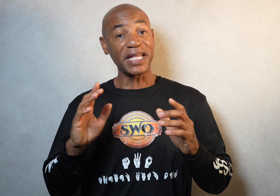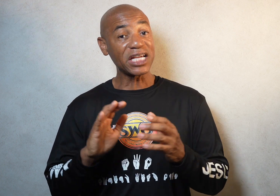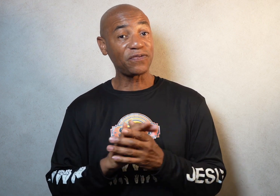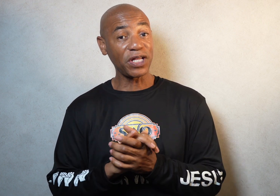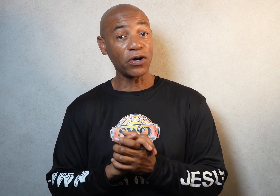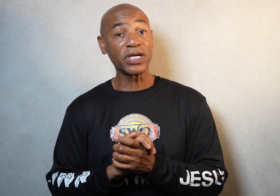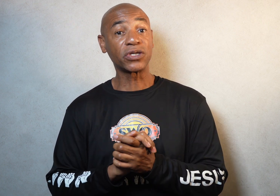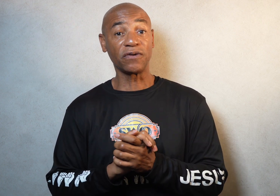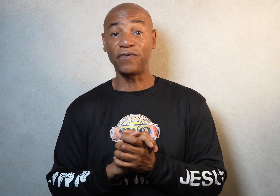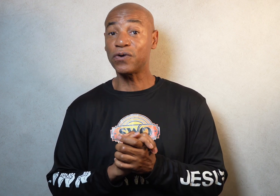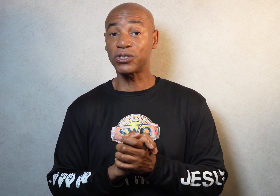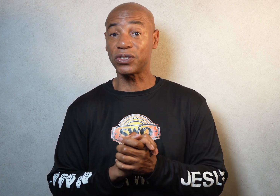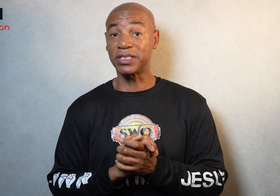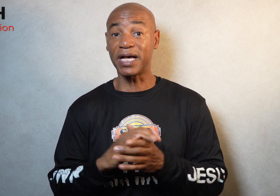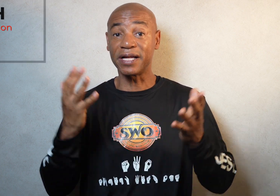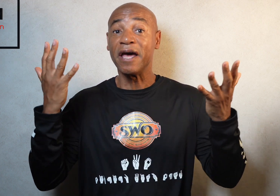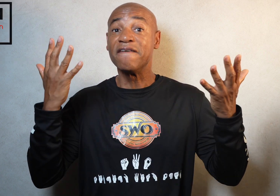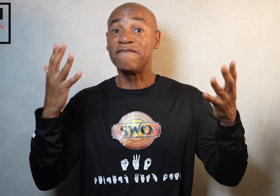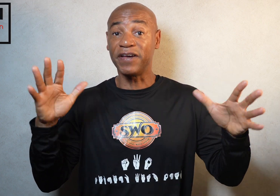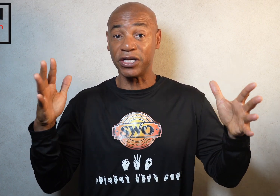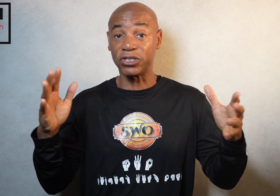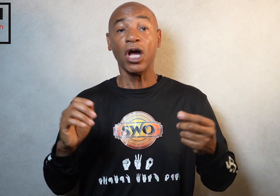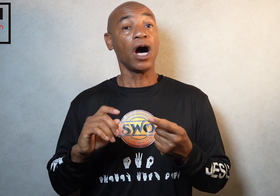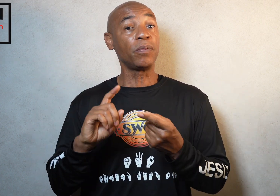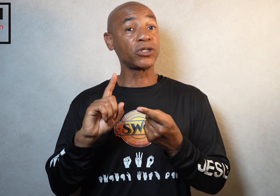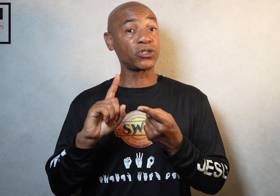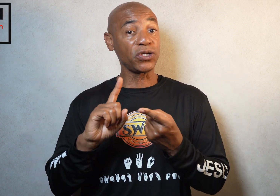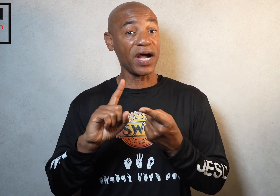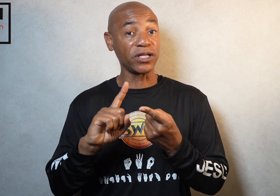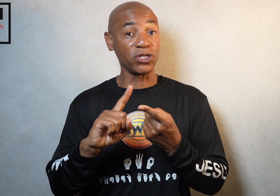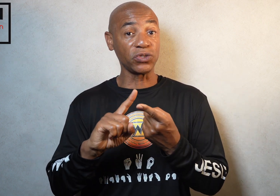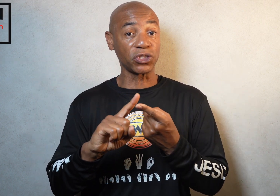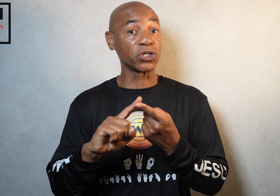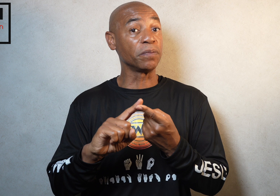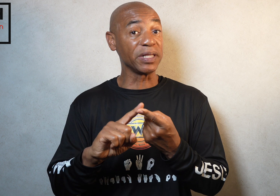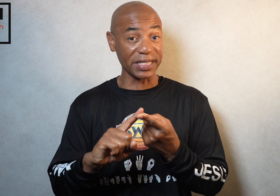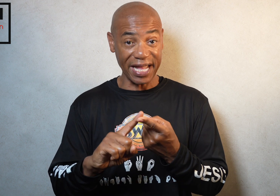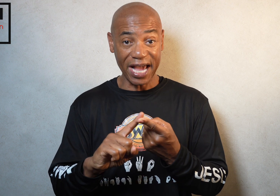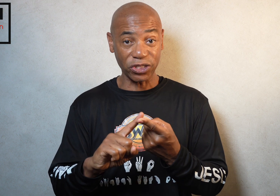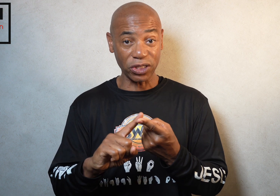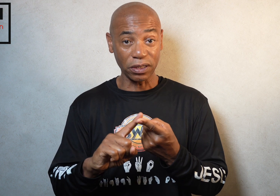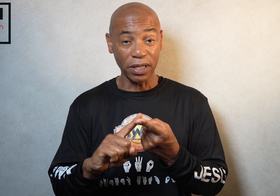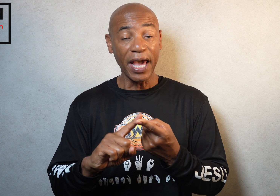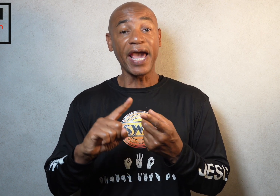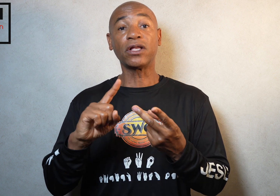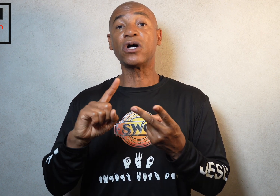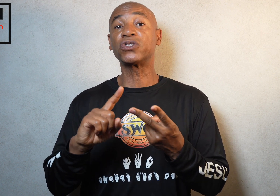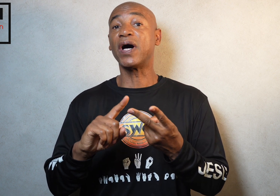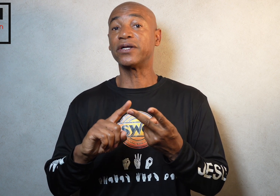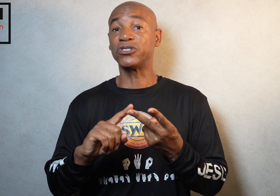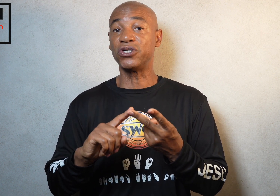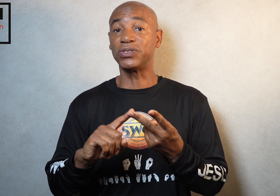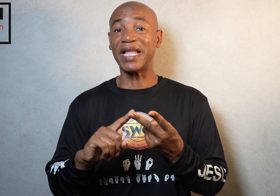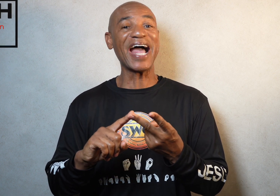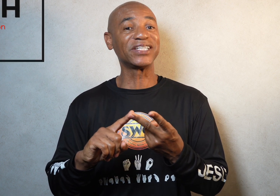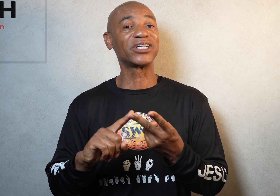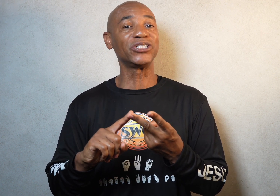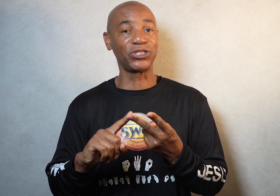Today's video is going to focus on the sign finish. I'm going to show you how to use it to complete an action and also how to use it as a